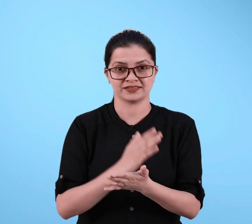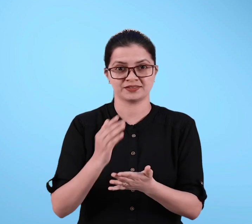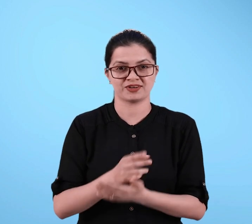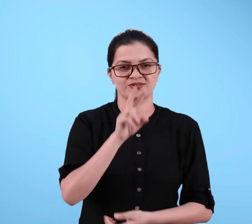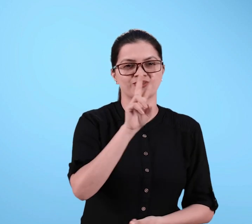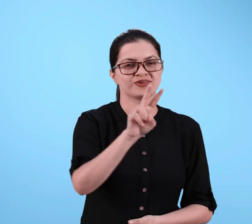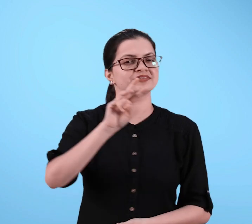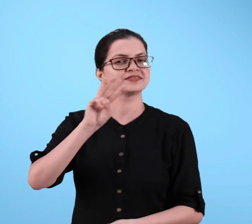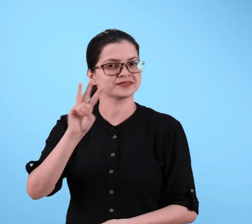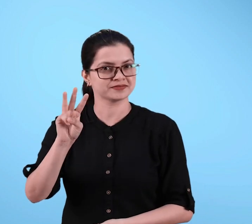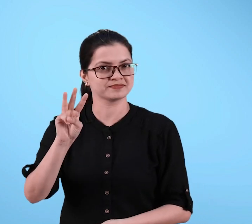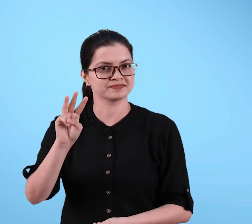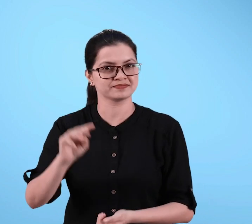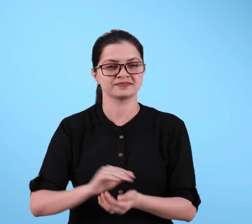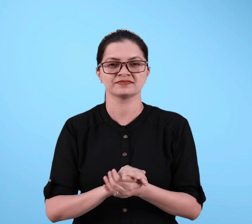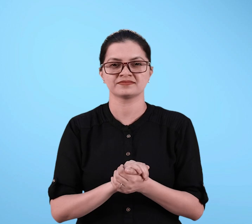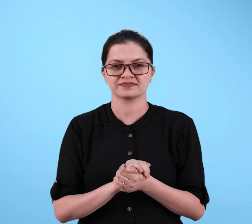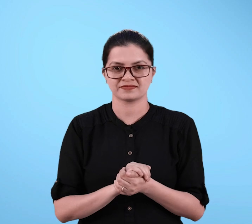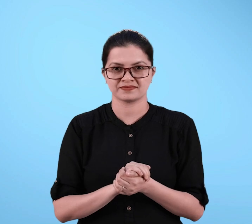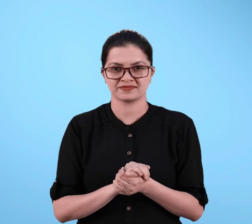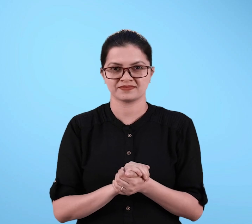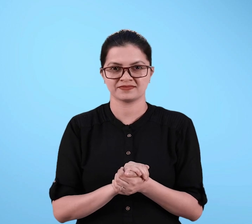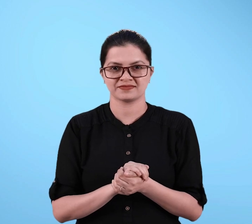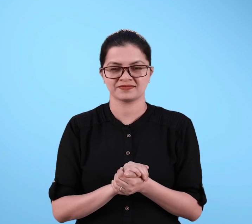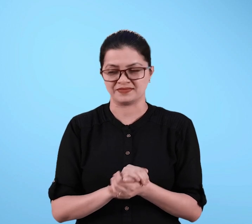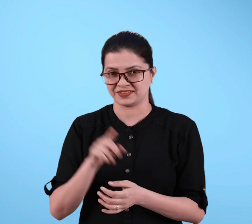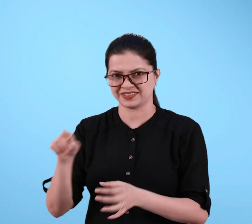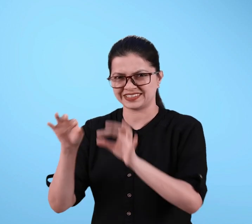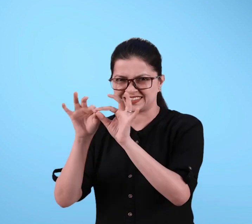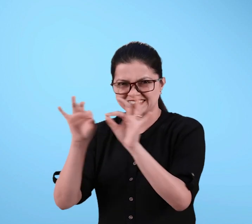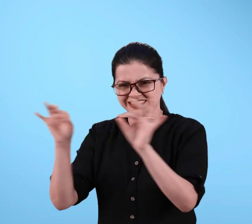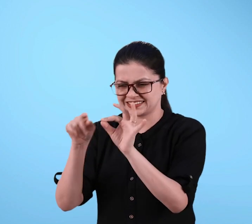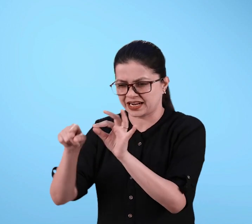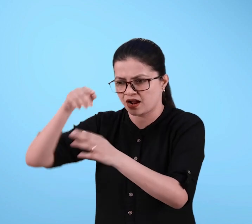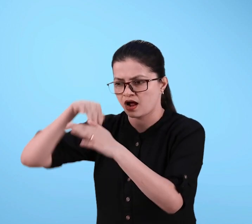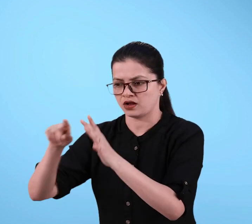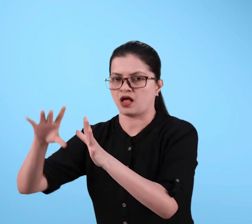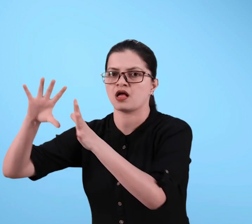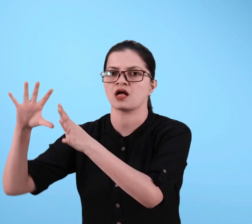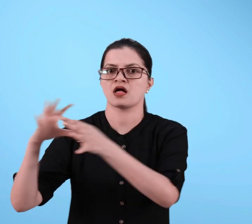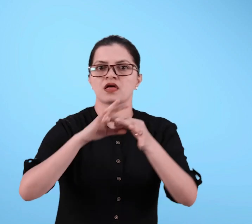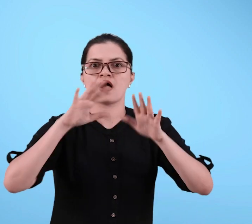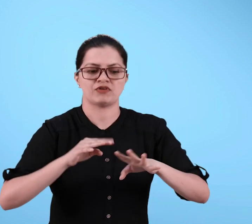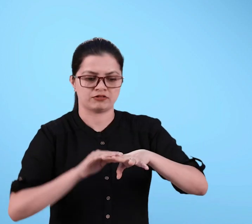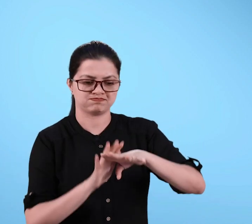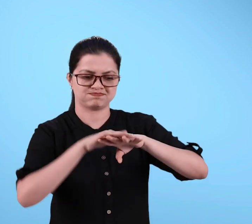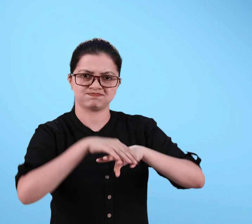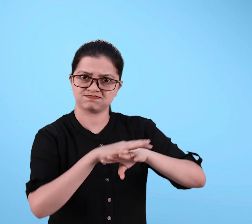Page 3.14 shows 23. knitting. Weaving and knitting are used for making different kinds